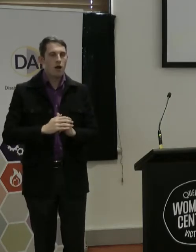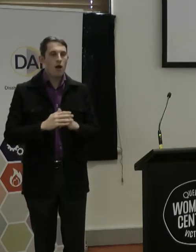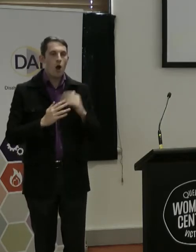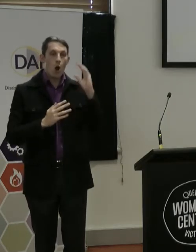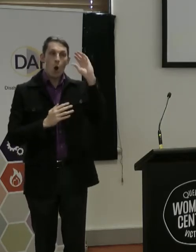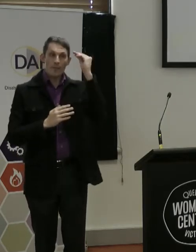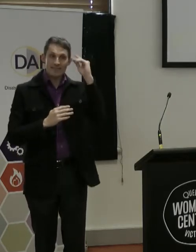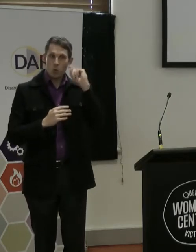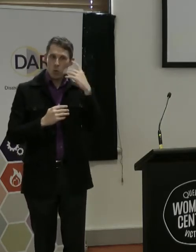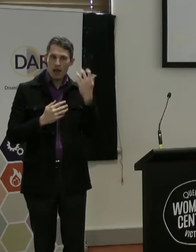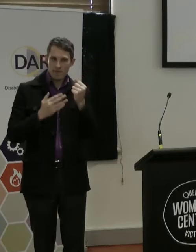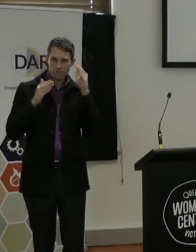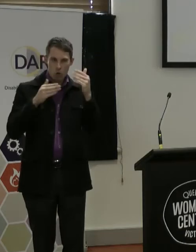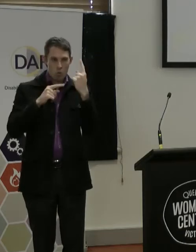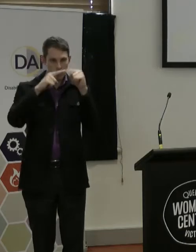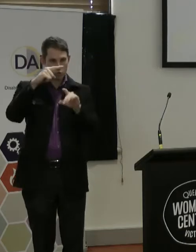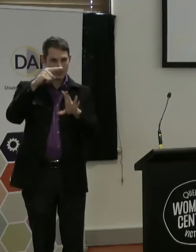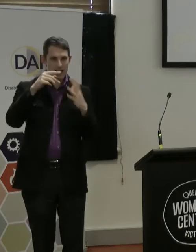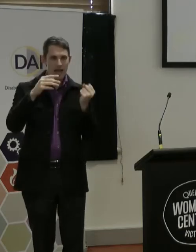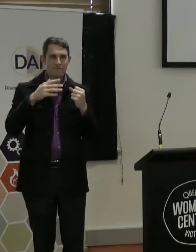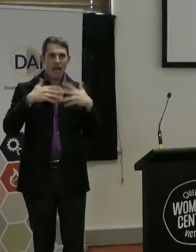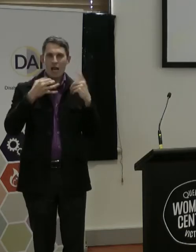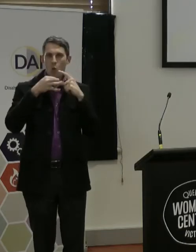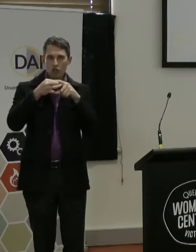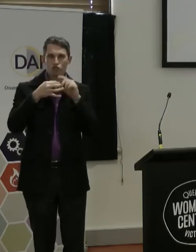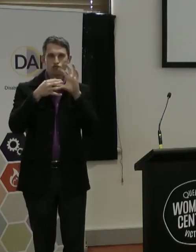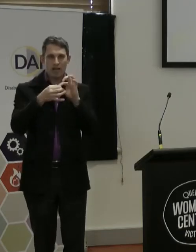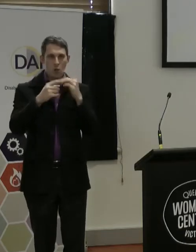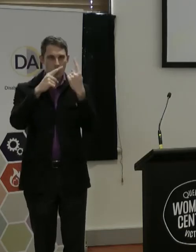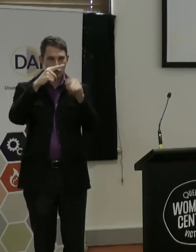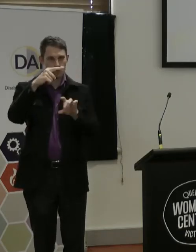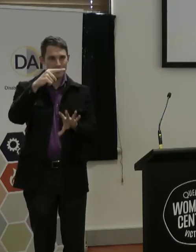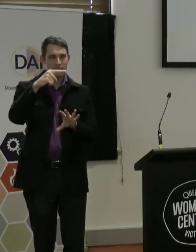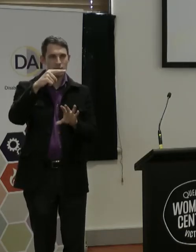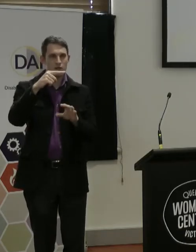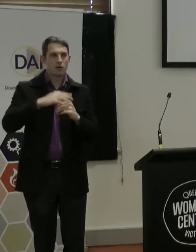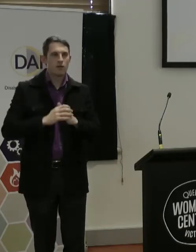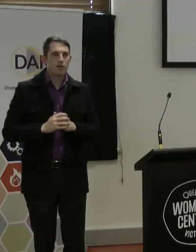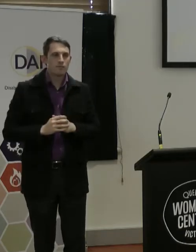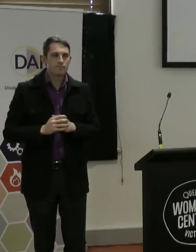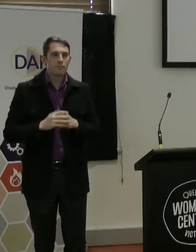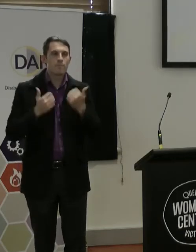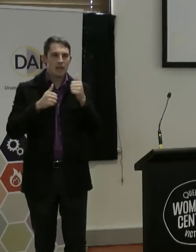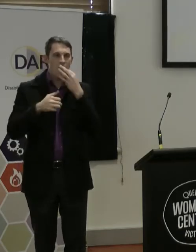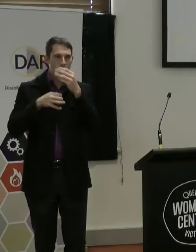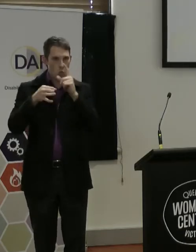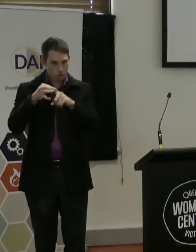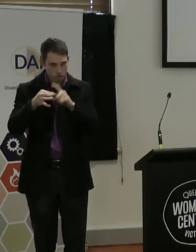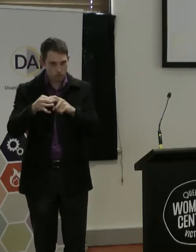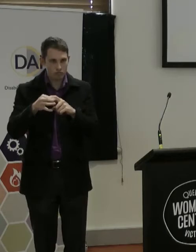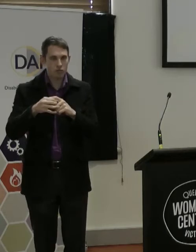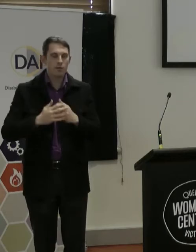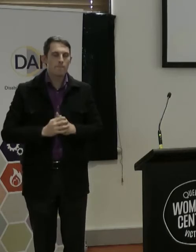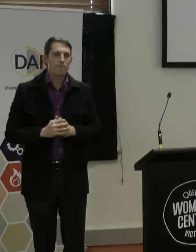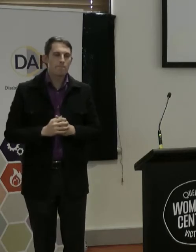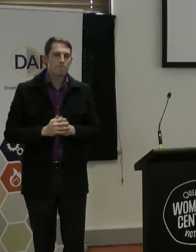of questions, and they could relate to any of the articles in that cluster. So for cluster 1, it was Articles 1 to 10 that they were asking questions about.